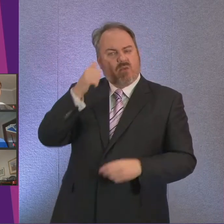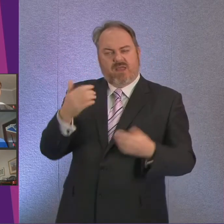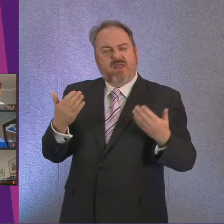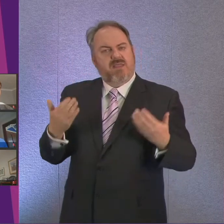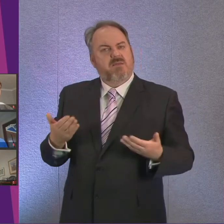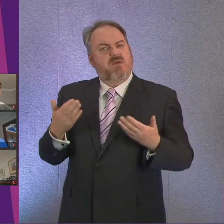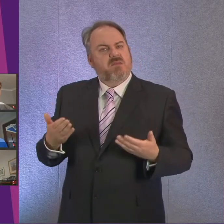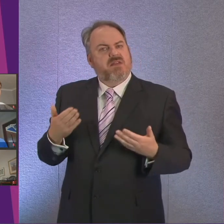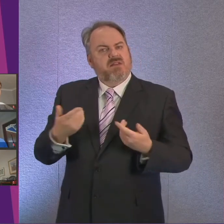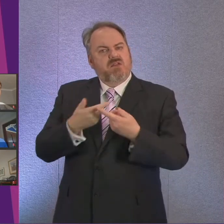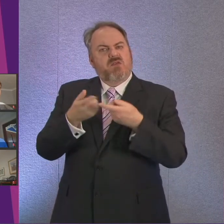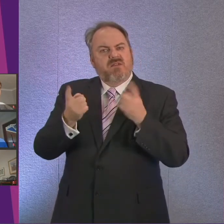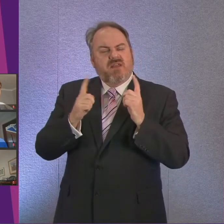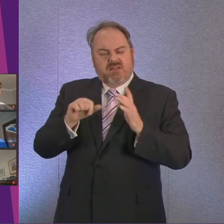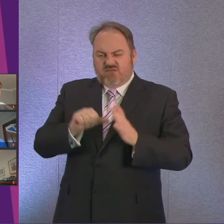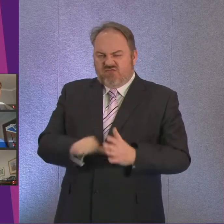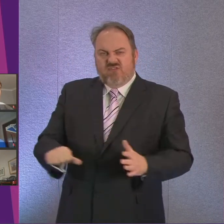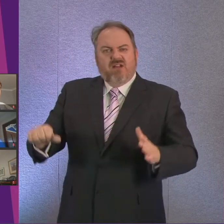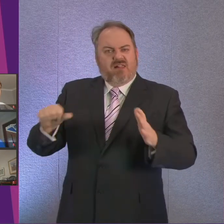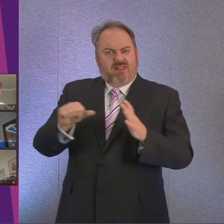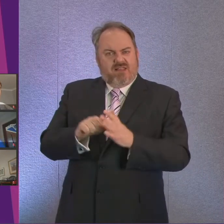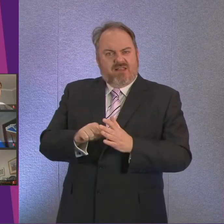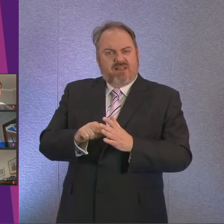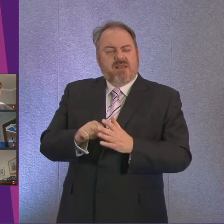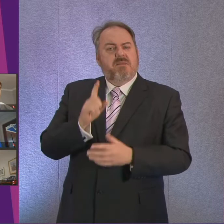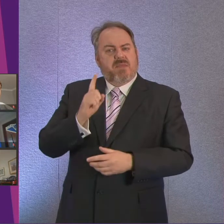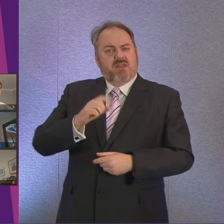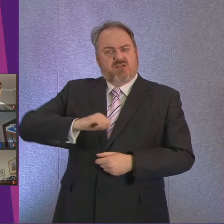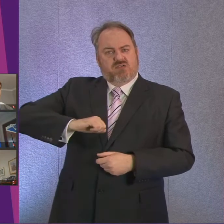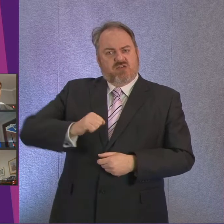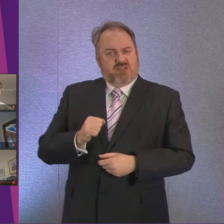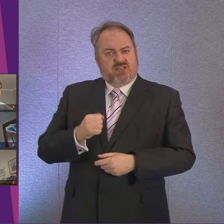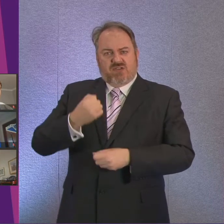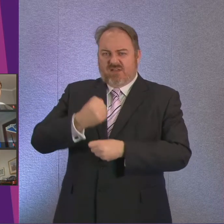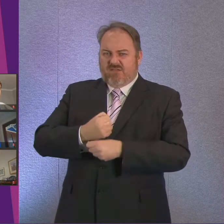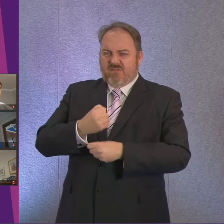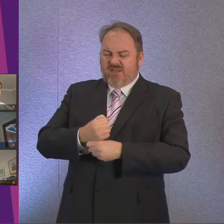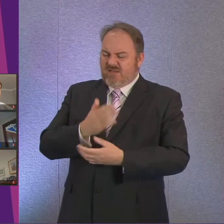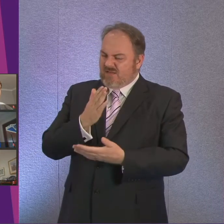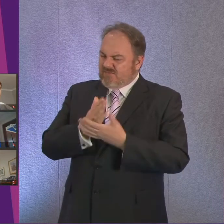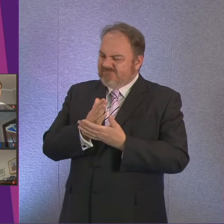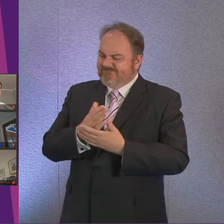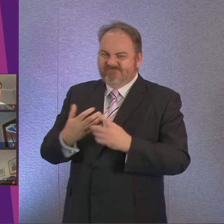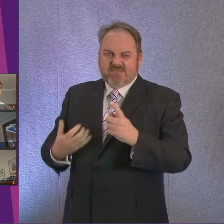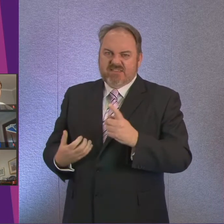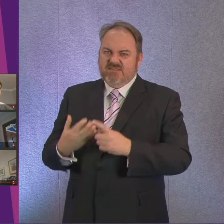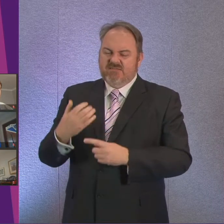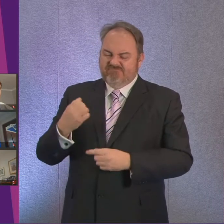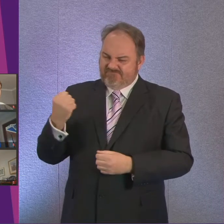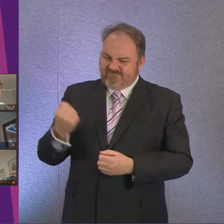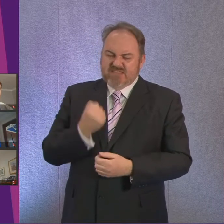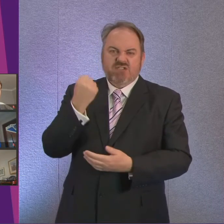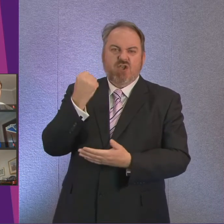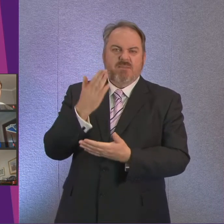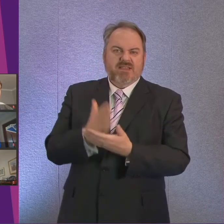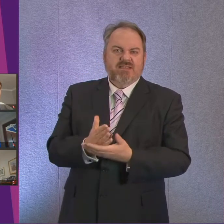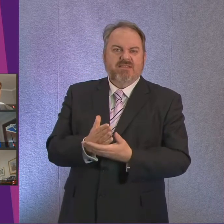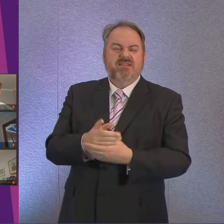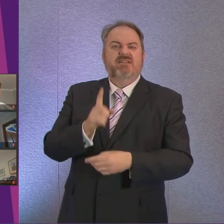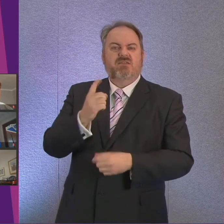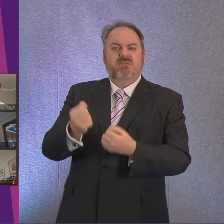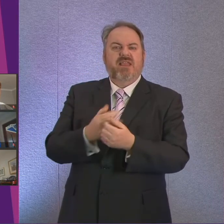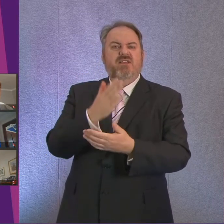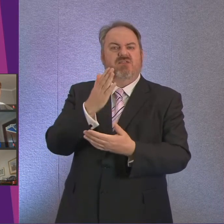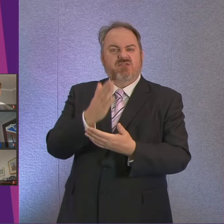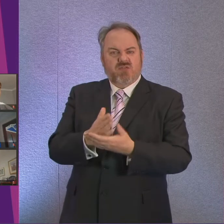we have re-emphasised the Scottish Government's determination that all of our further and higher education sectors should abide by